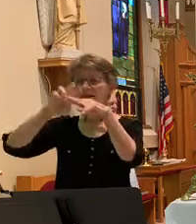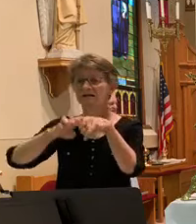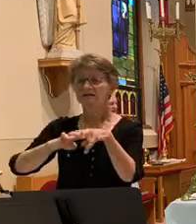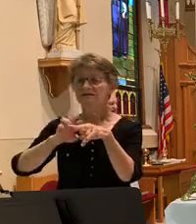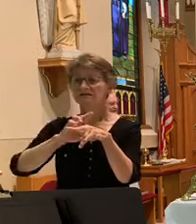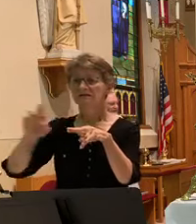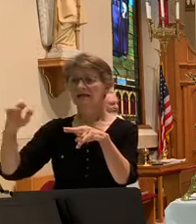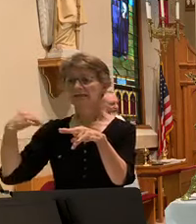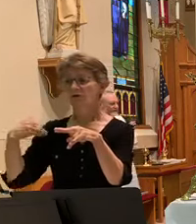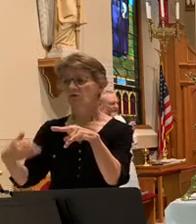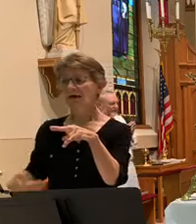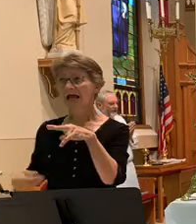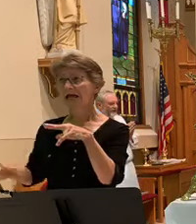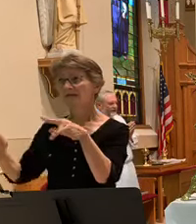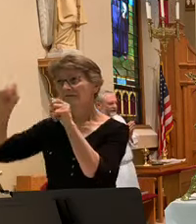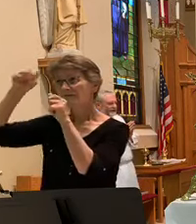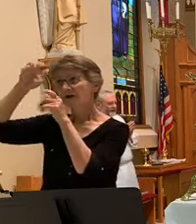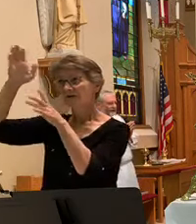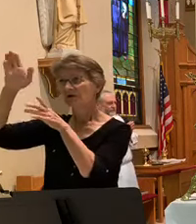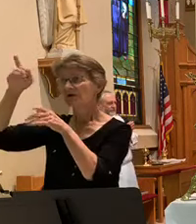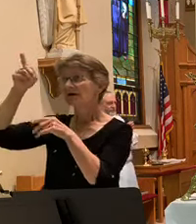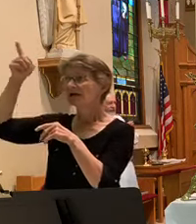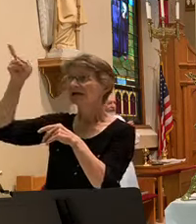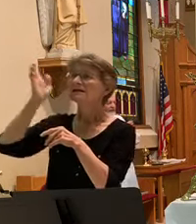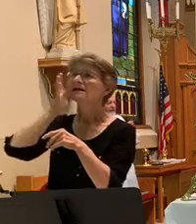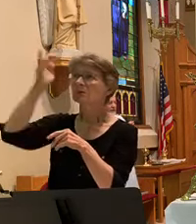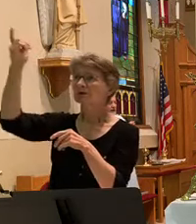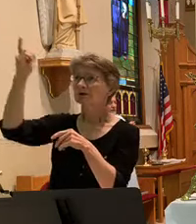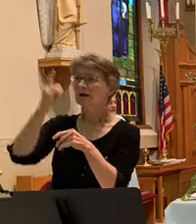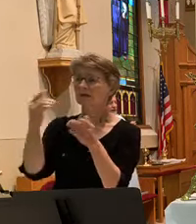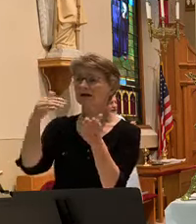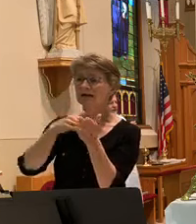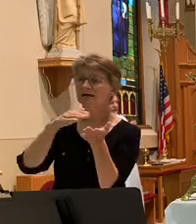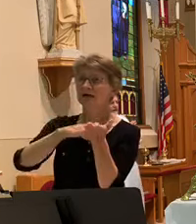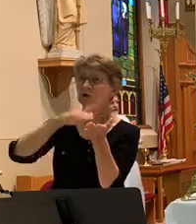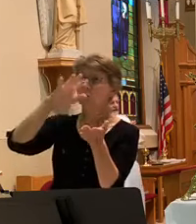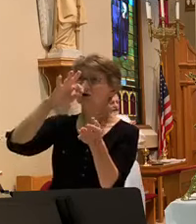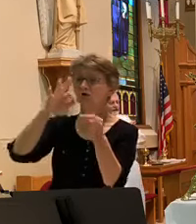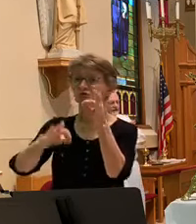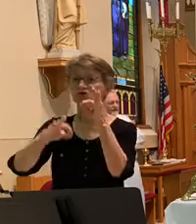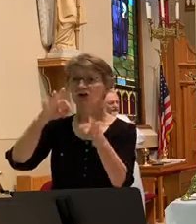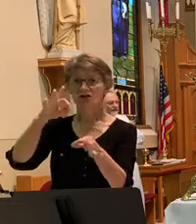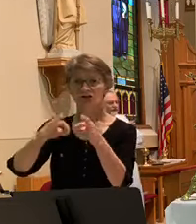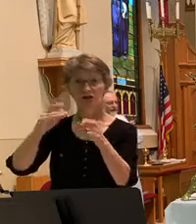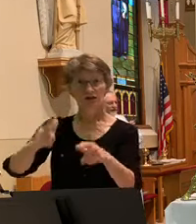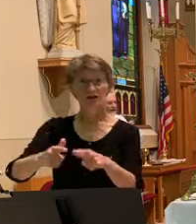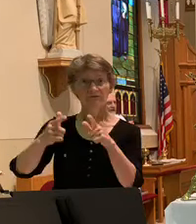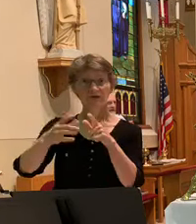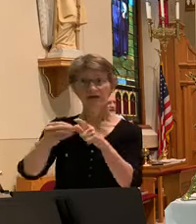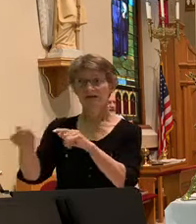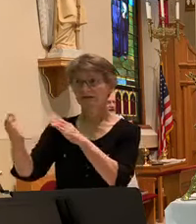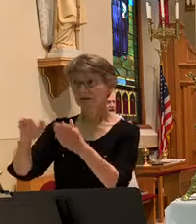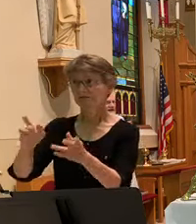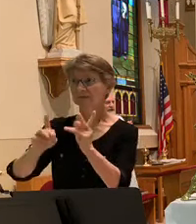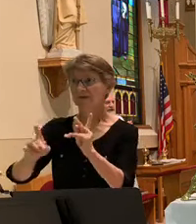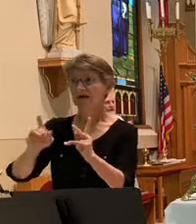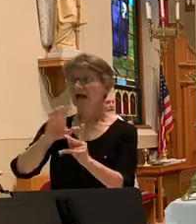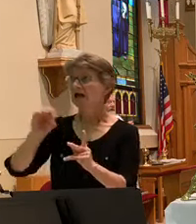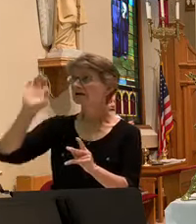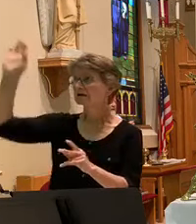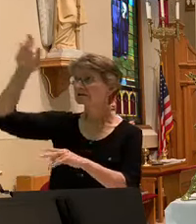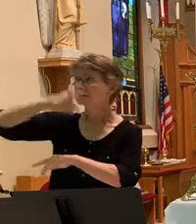heaven, and is seated at the right hand of the Father. He will come again in glory to judge the living and the dead, and